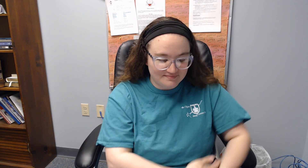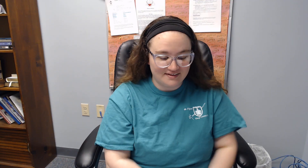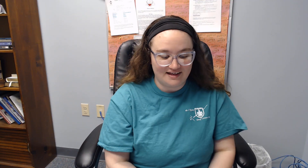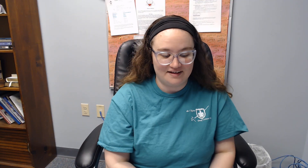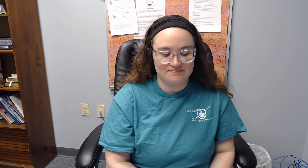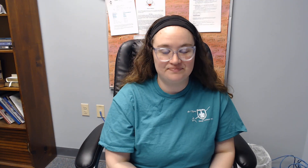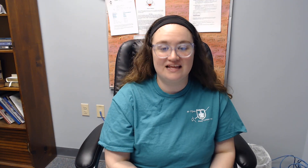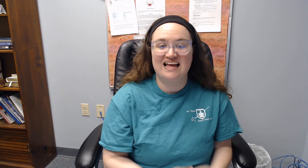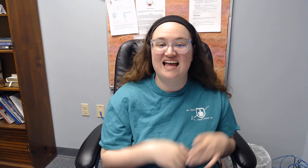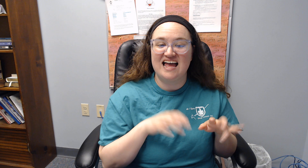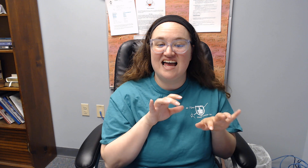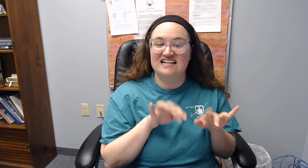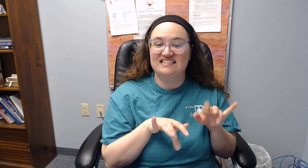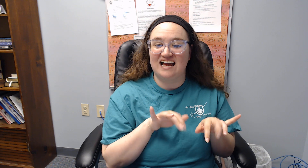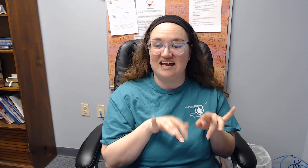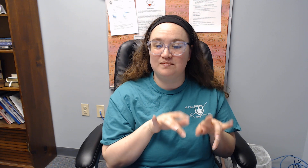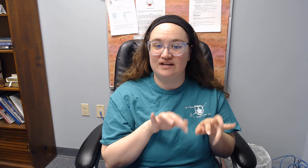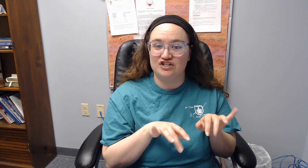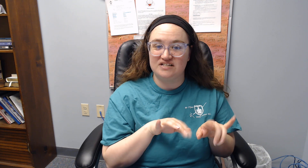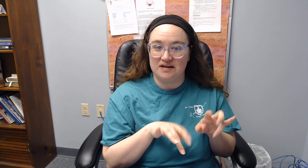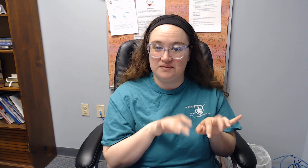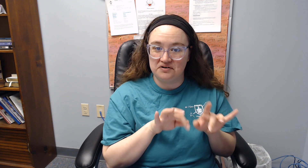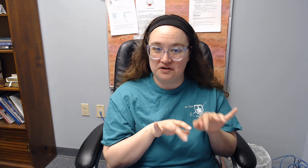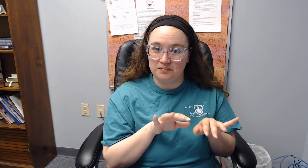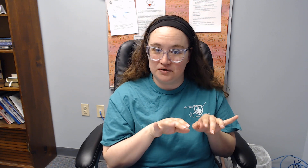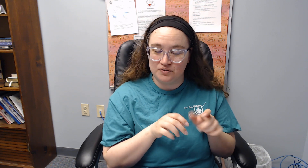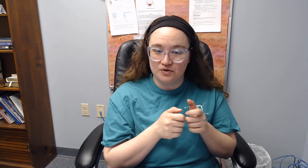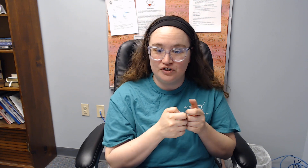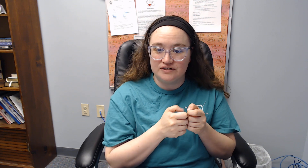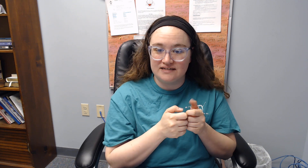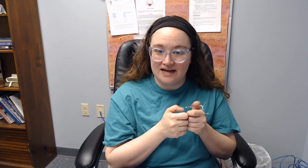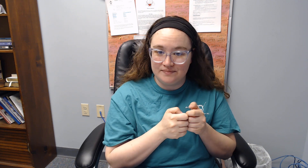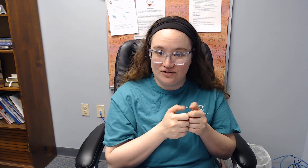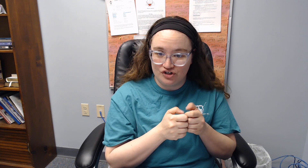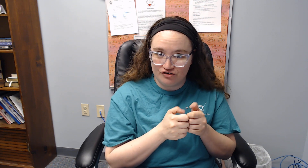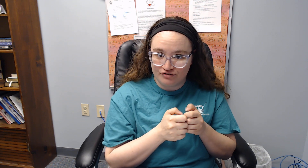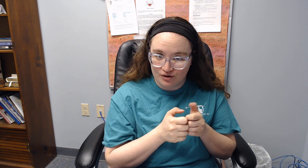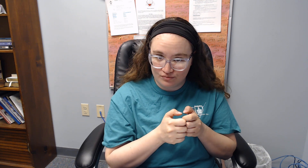okay? Type, like you're typing on a computer or you're typing on your phone.